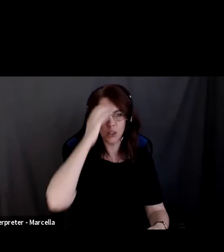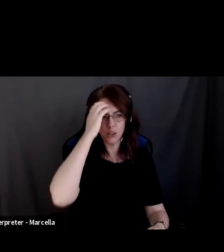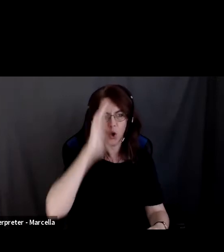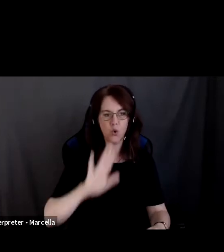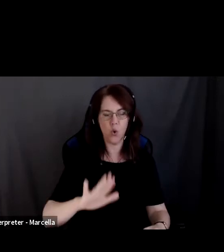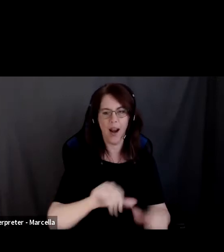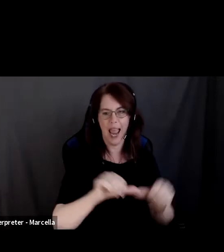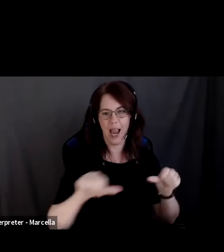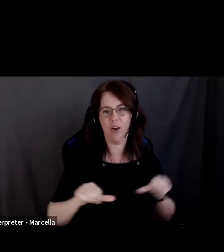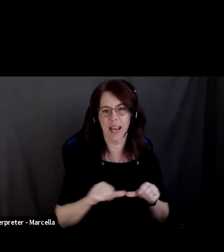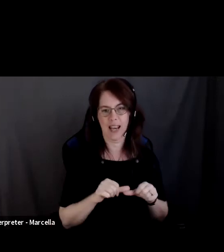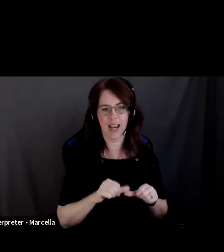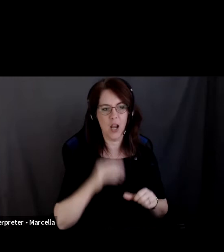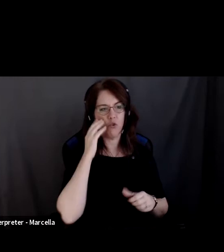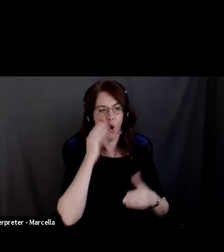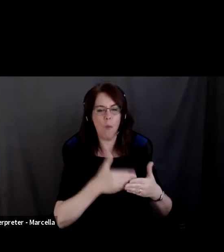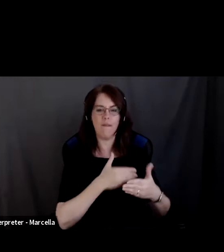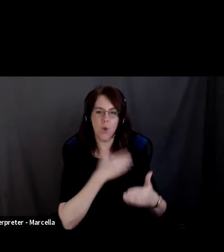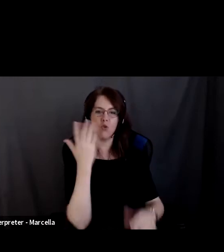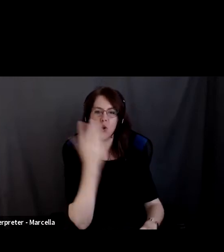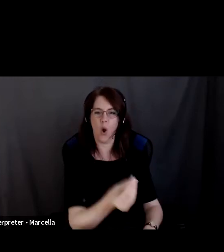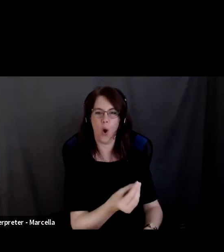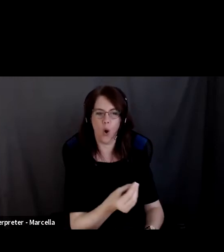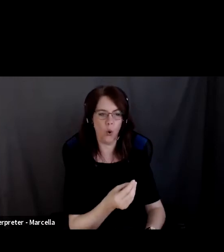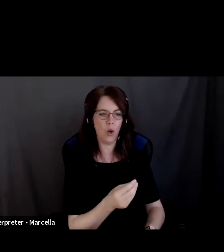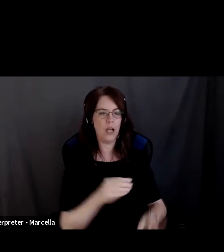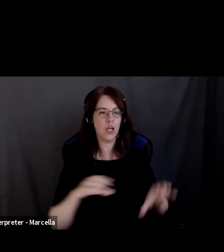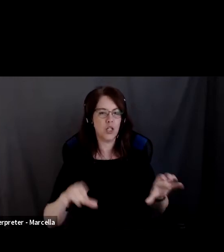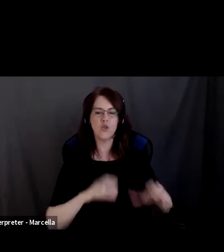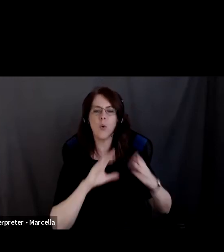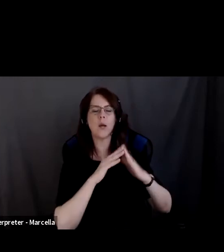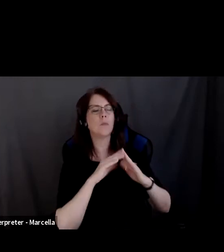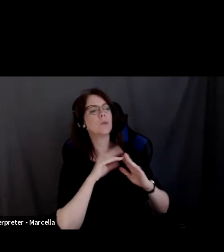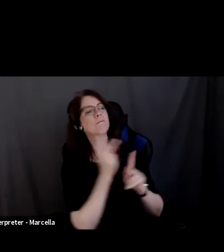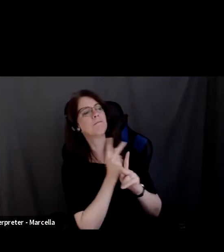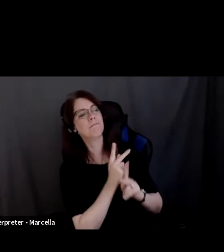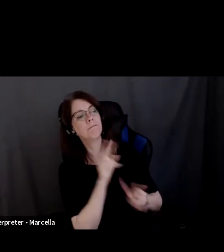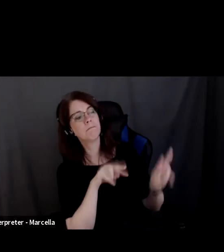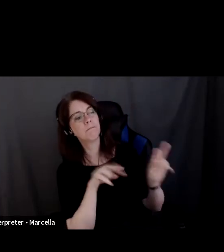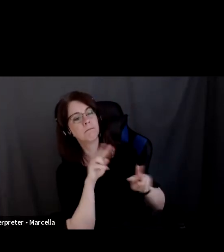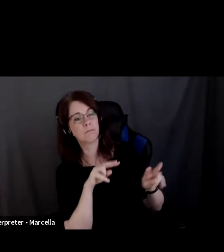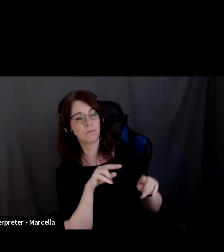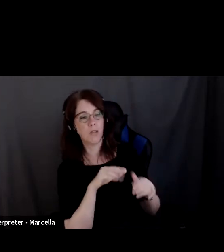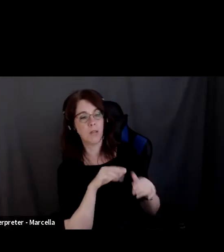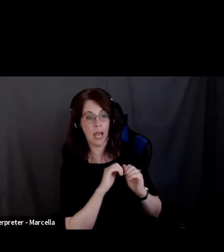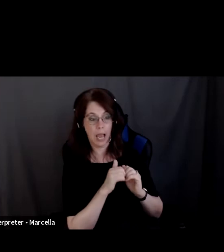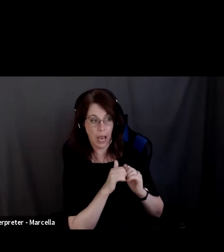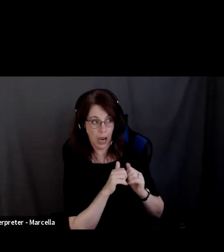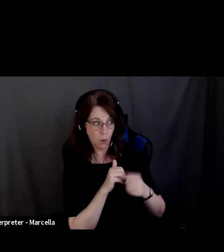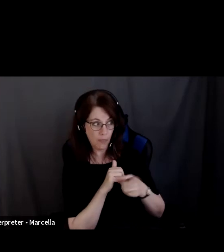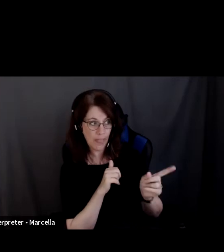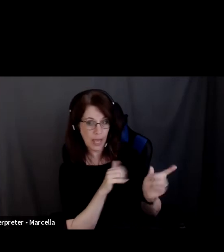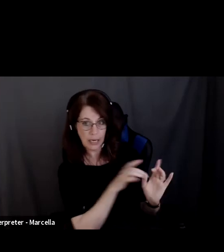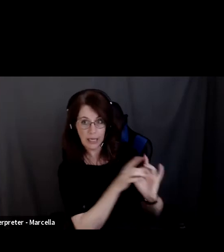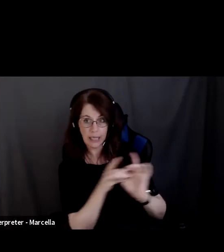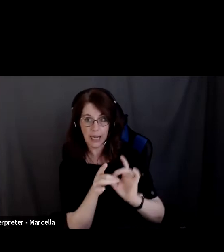service area, know before you go, doing a community scan, understanding how people are connecting in